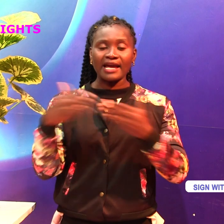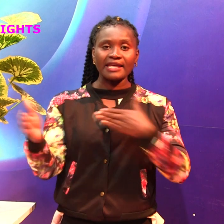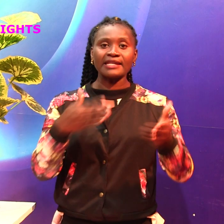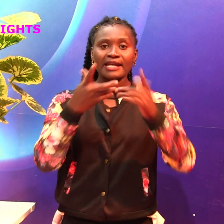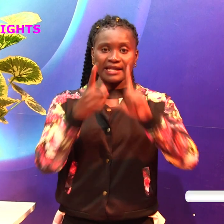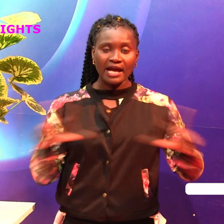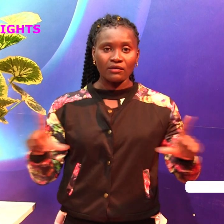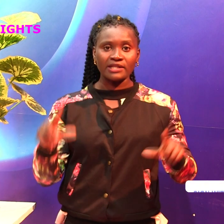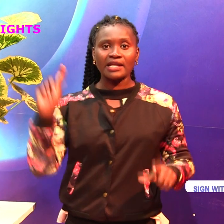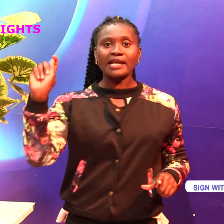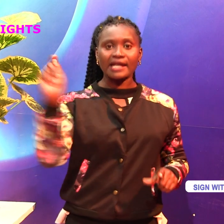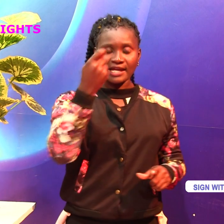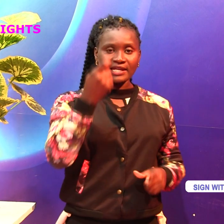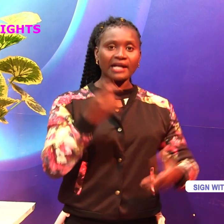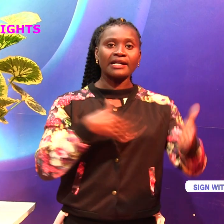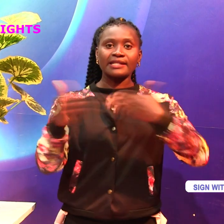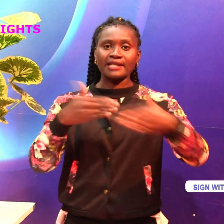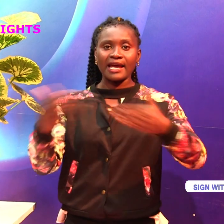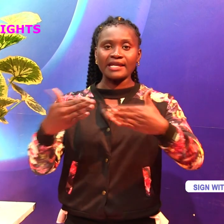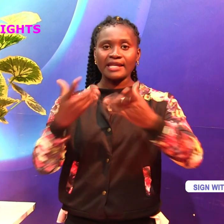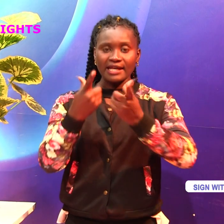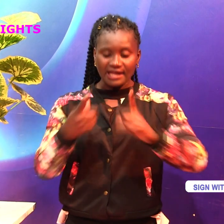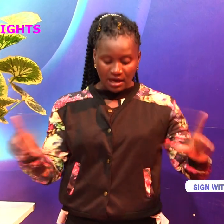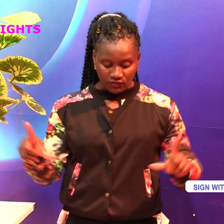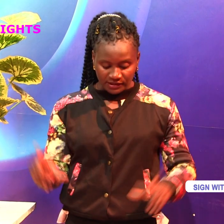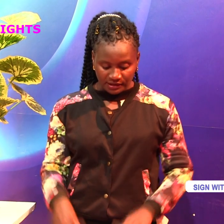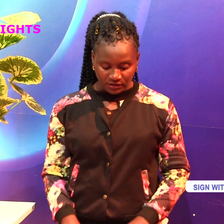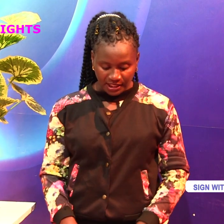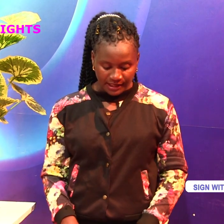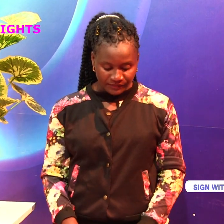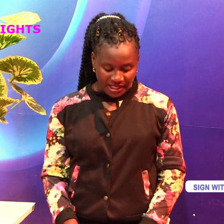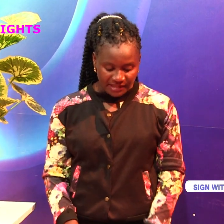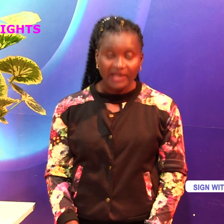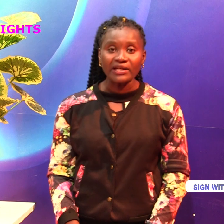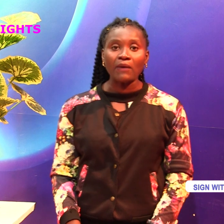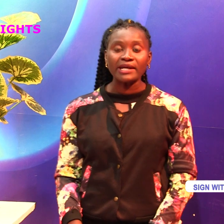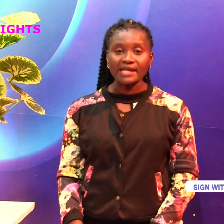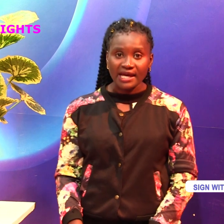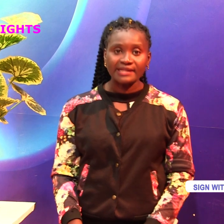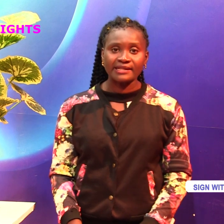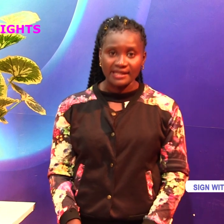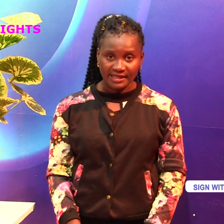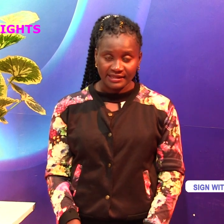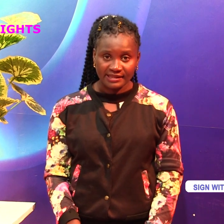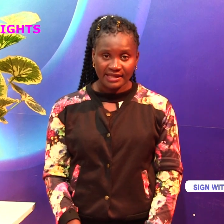Sign Language. Kenya Sign Language. Okay? And then our next sentence